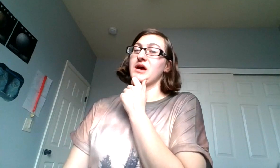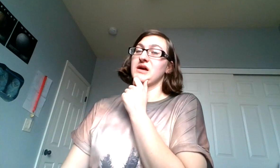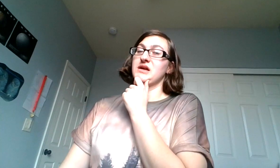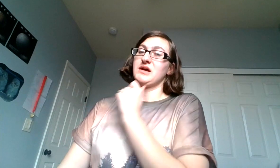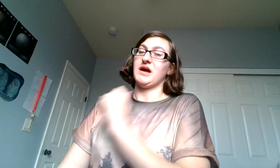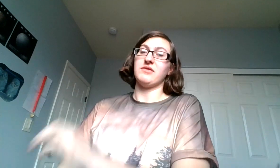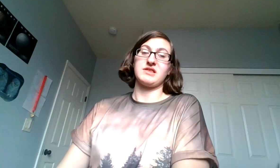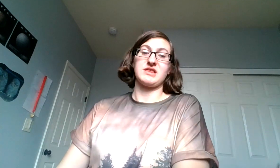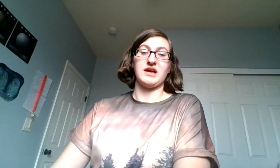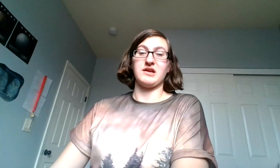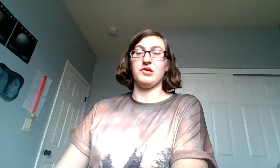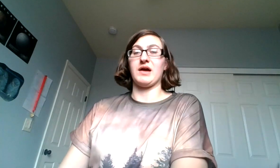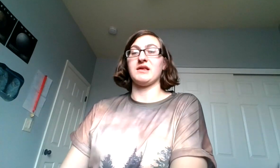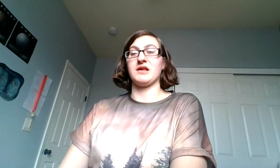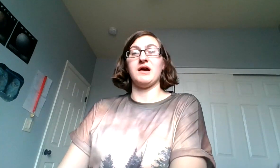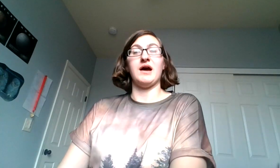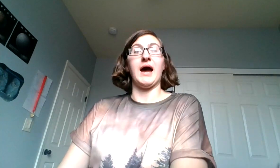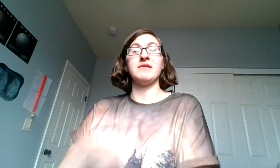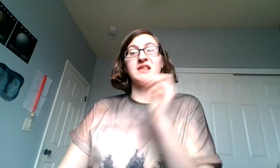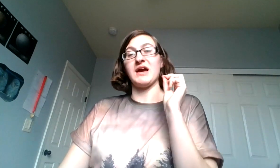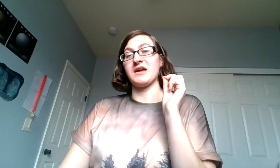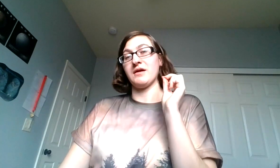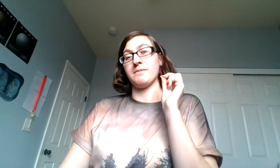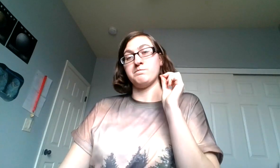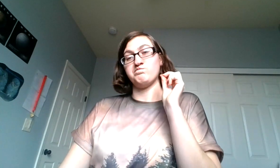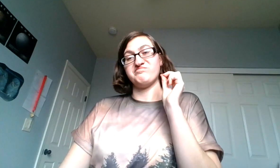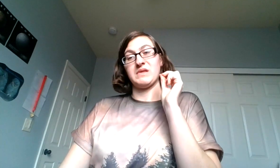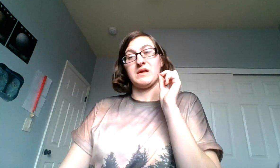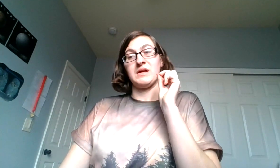I was thinking, you guys, I'm gonna take